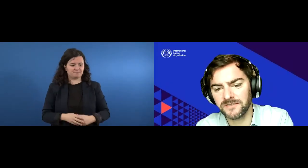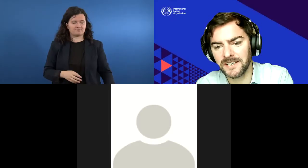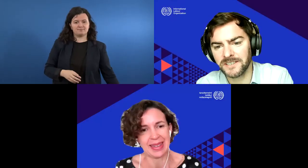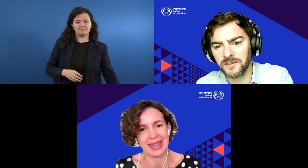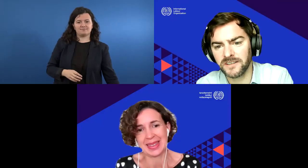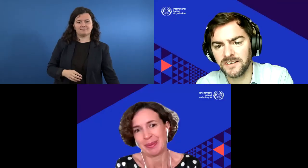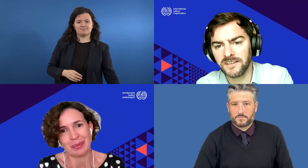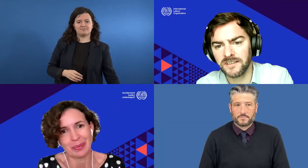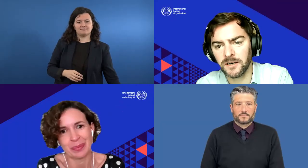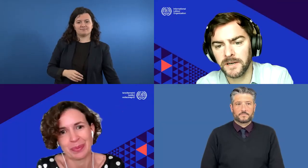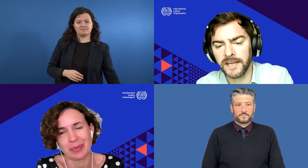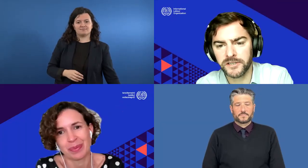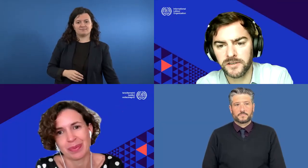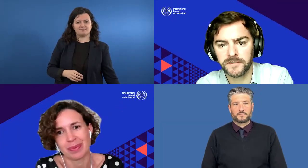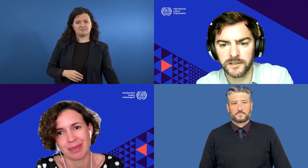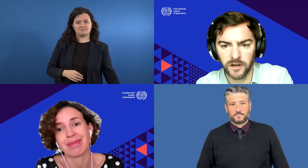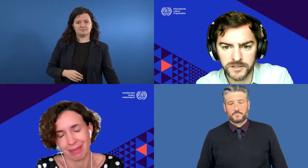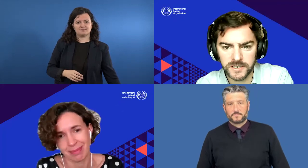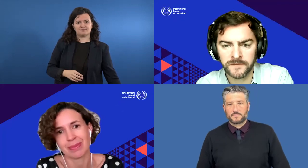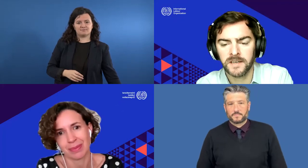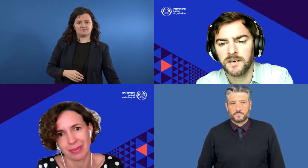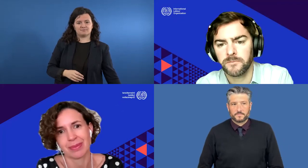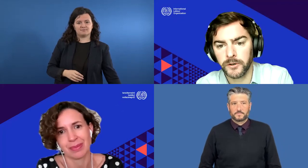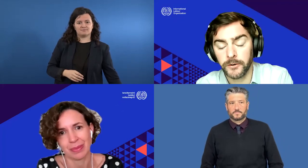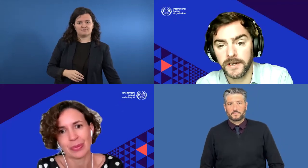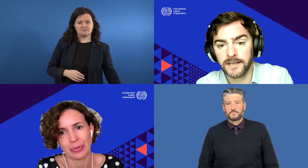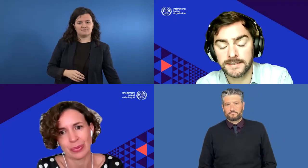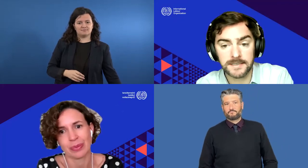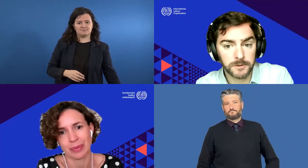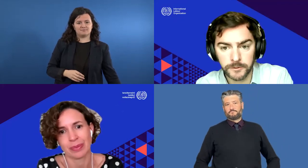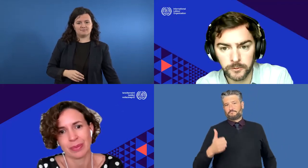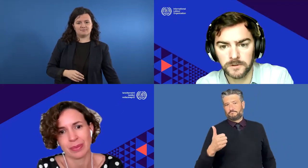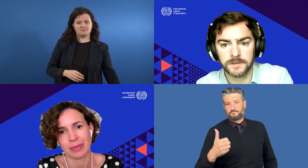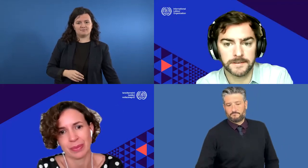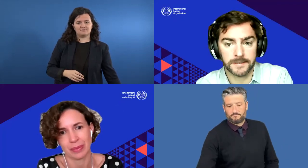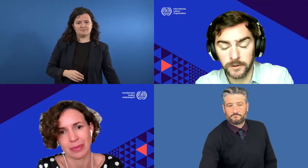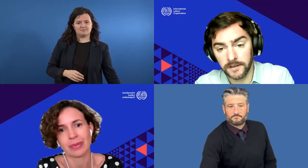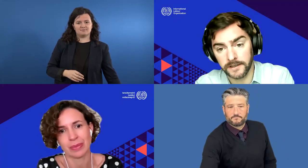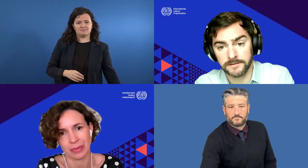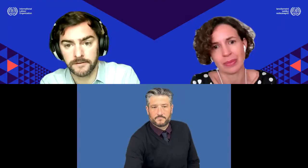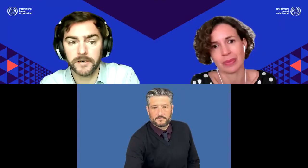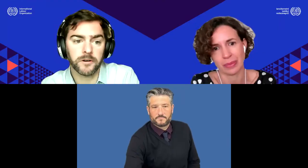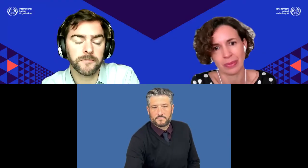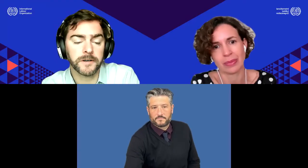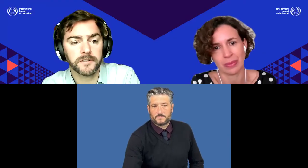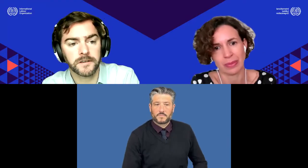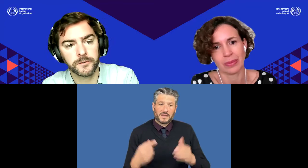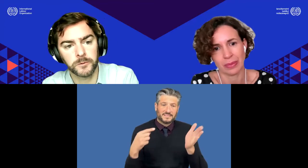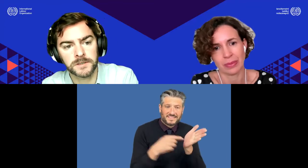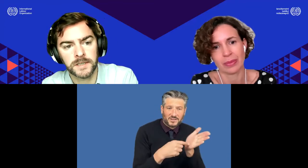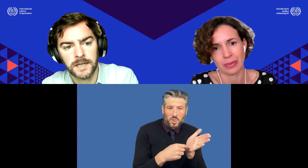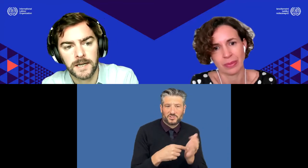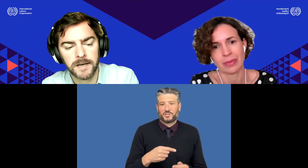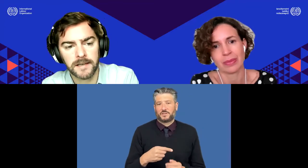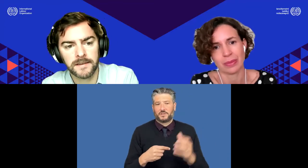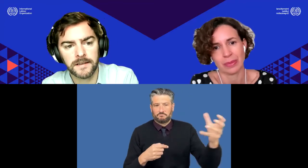throughout your intervention, the combination of technology, procuring accessible tools, including like video conferencing